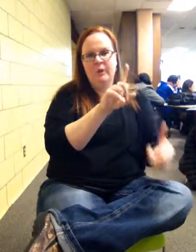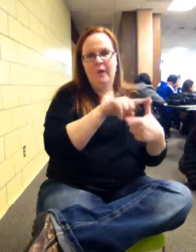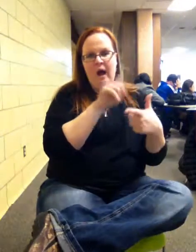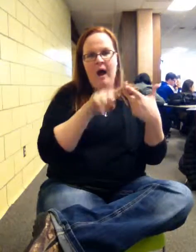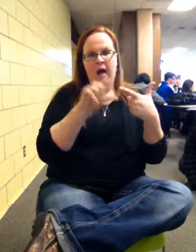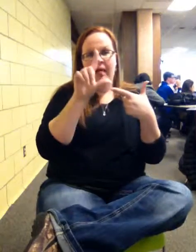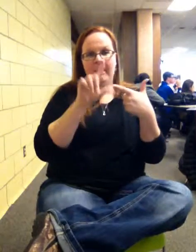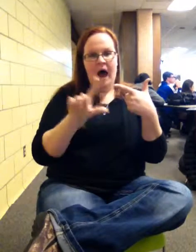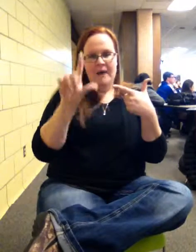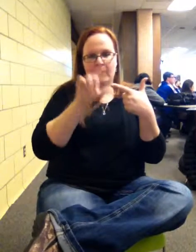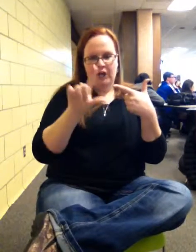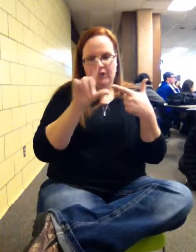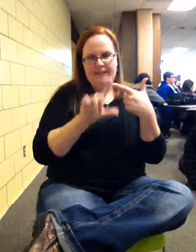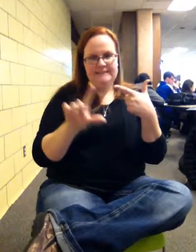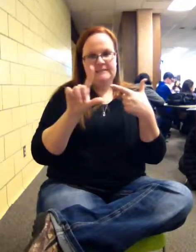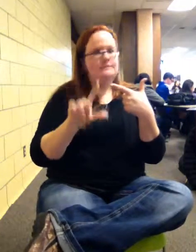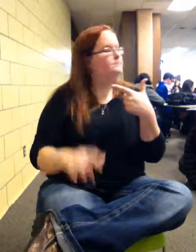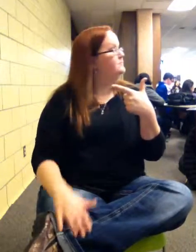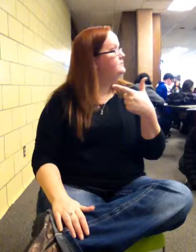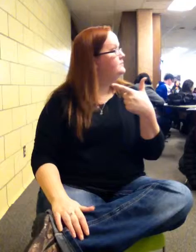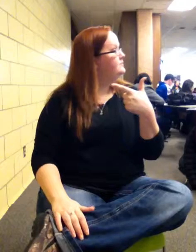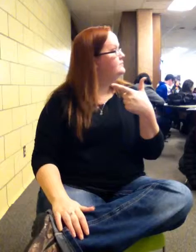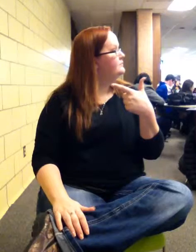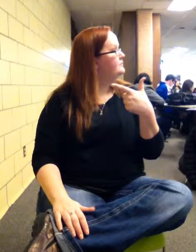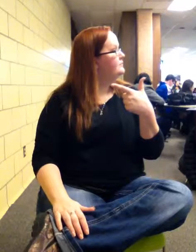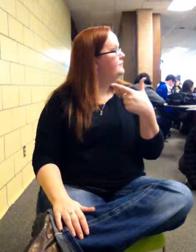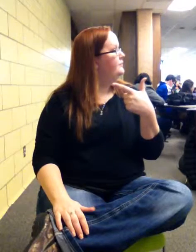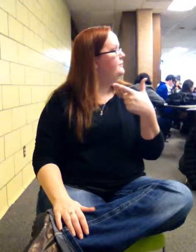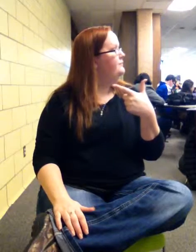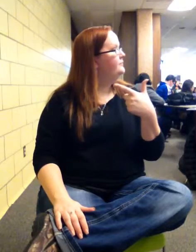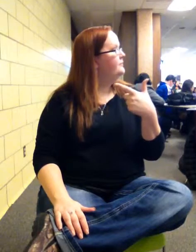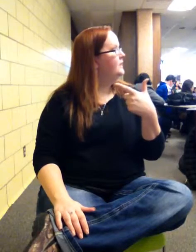And then under this library resources,